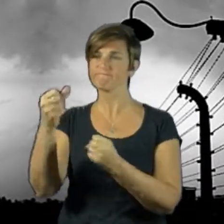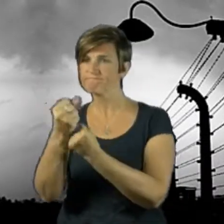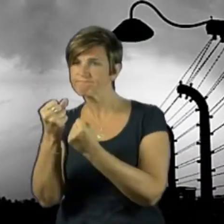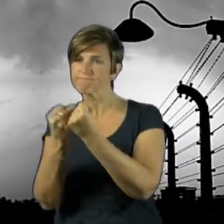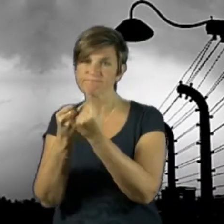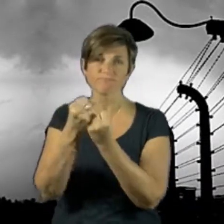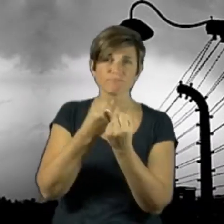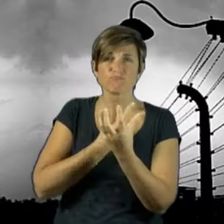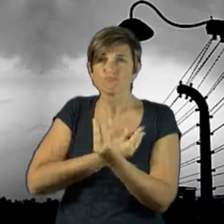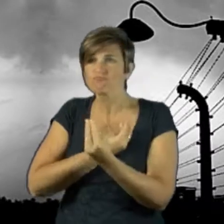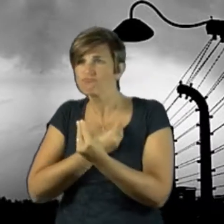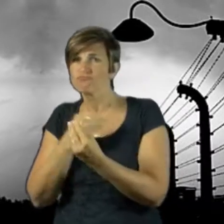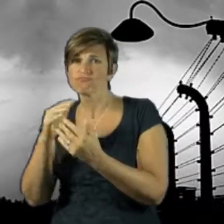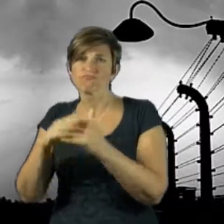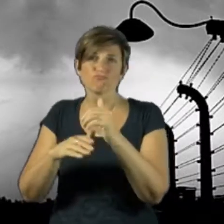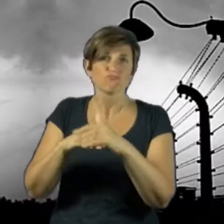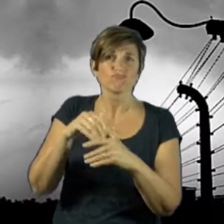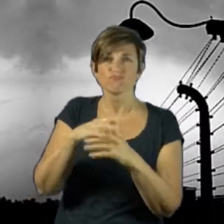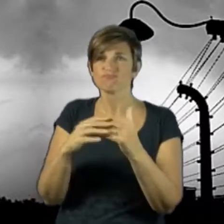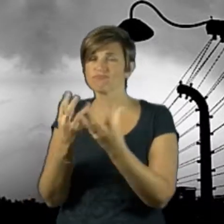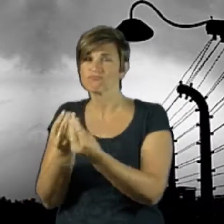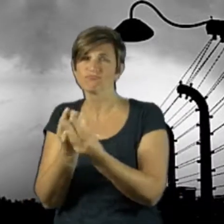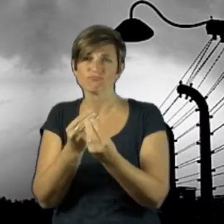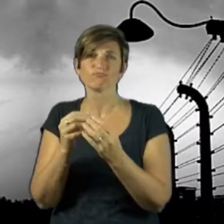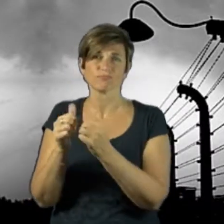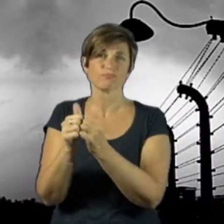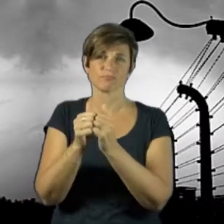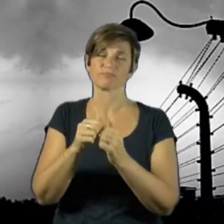It is certain that they gave each other a great deal of support.